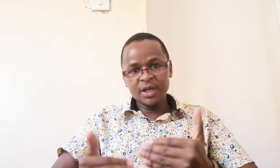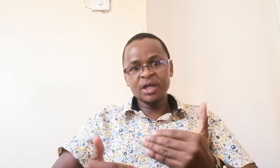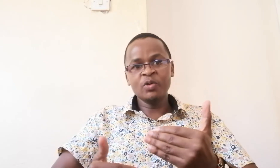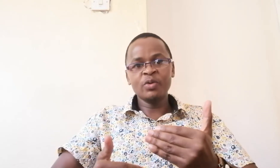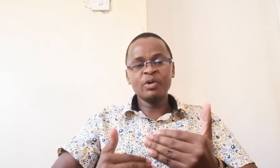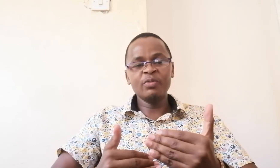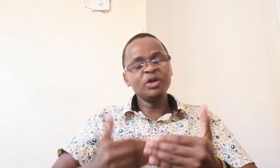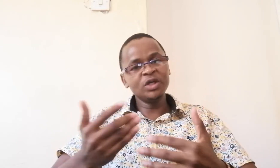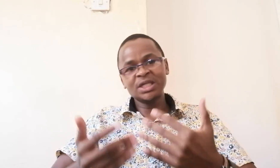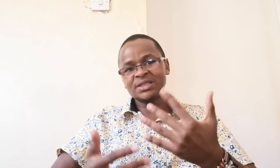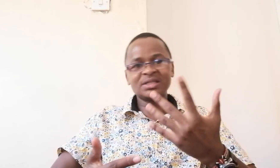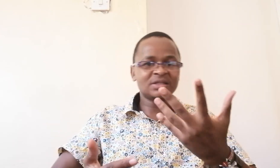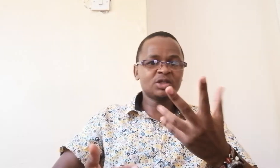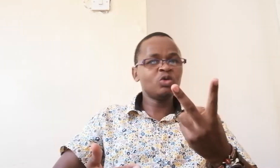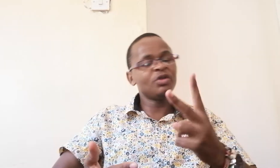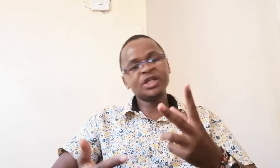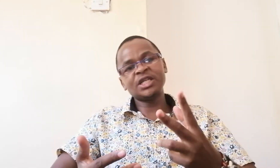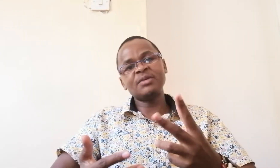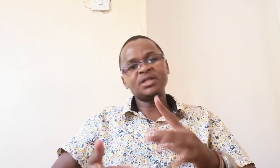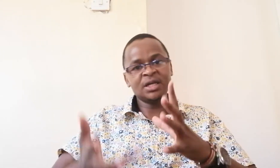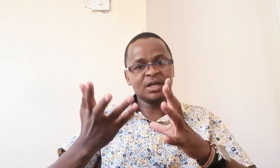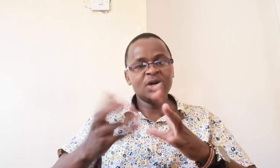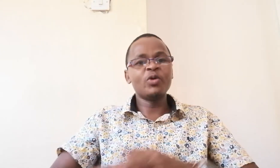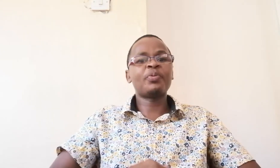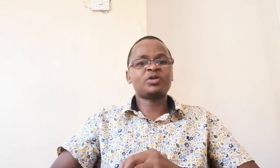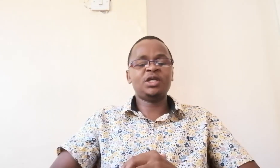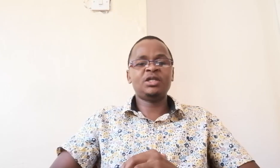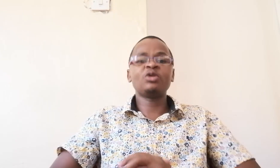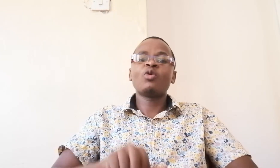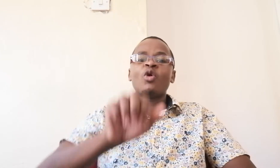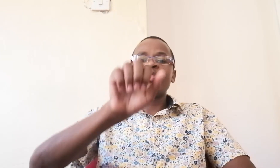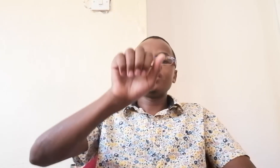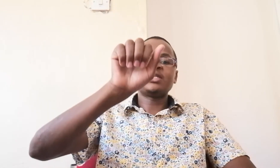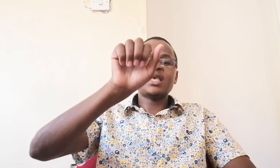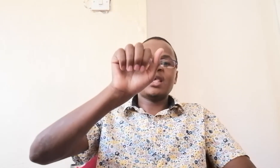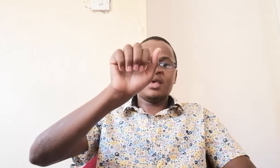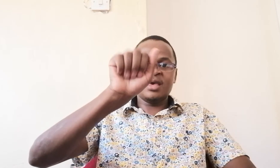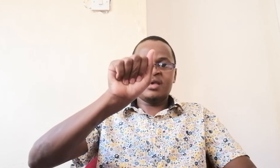We do it 2 or 3 times, then we proceed. So this is A,